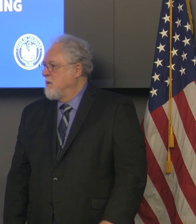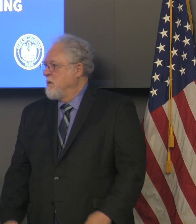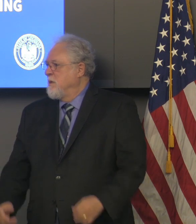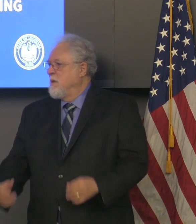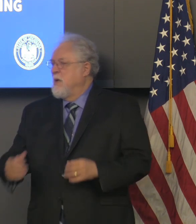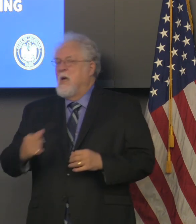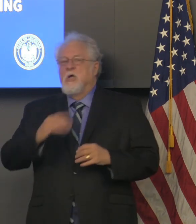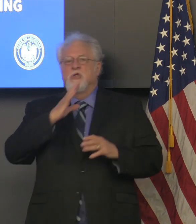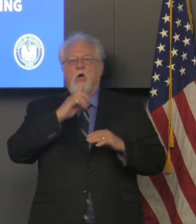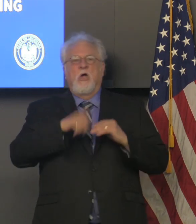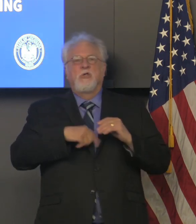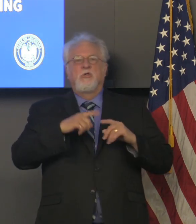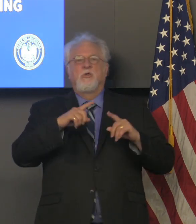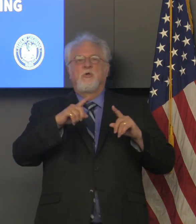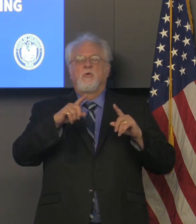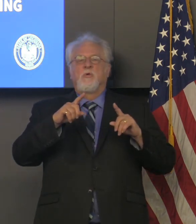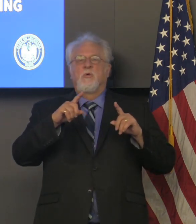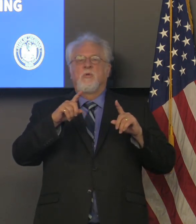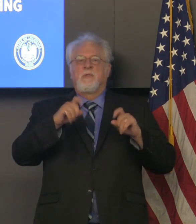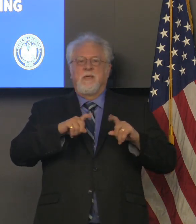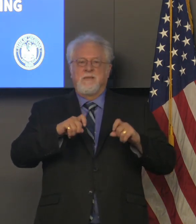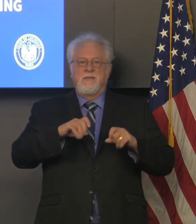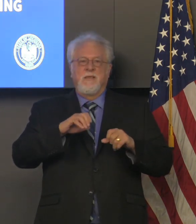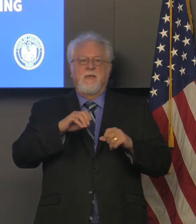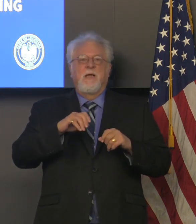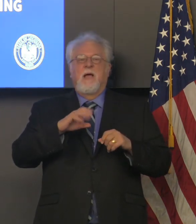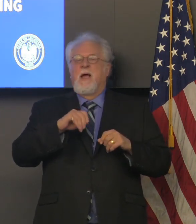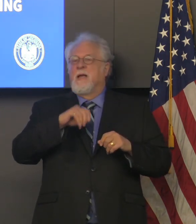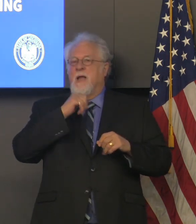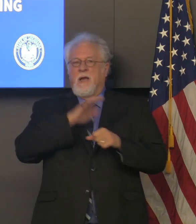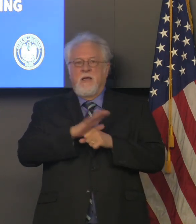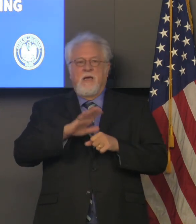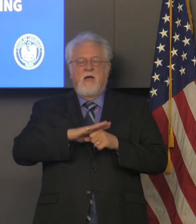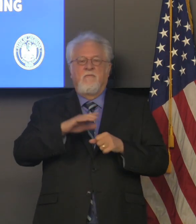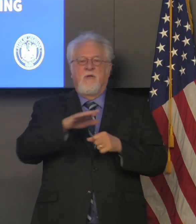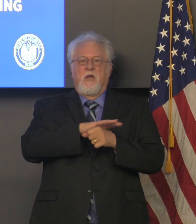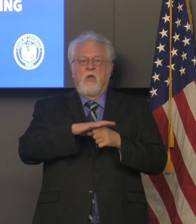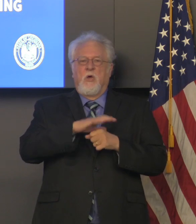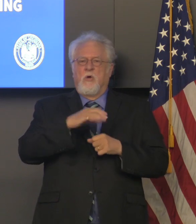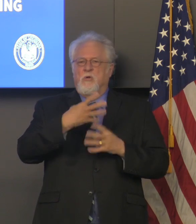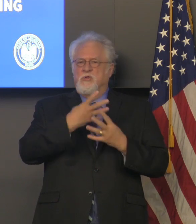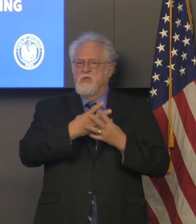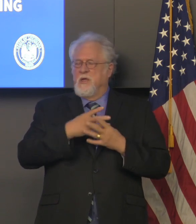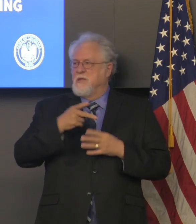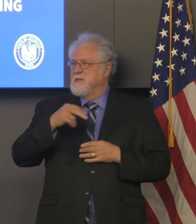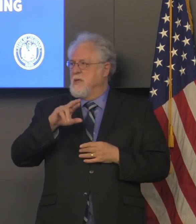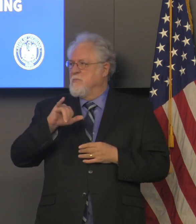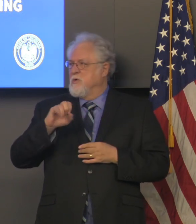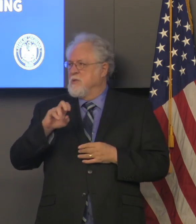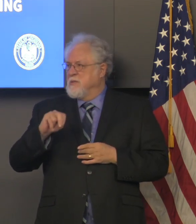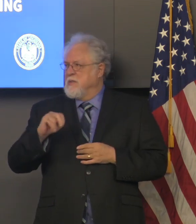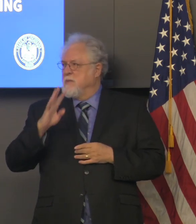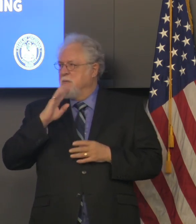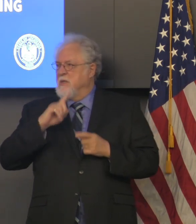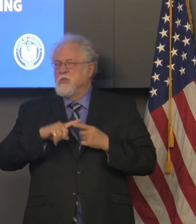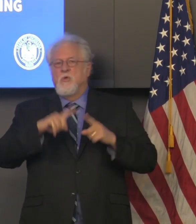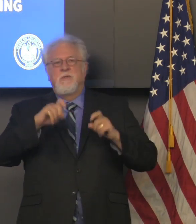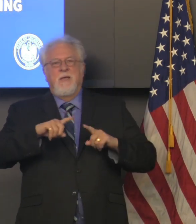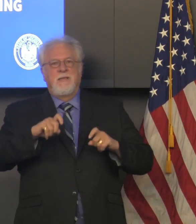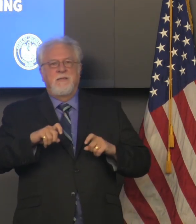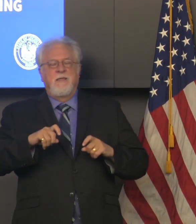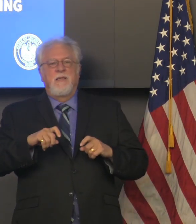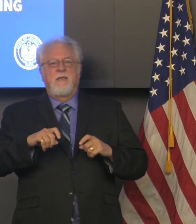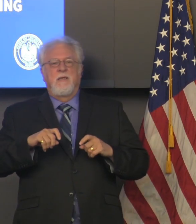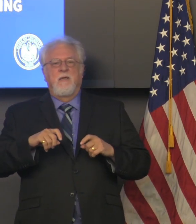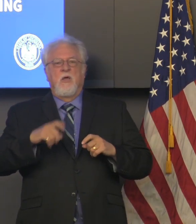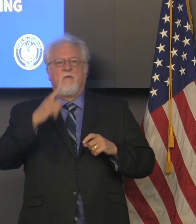in parish Oh. prisons and local jails? So ask the question again, I'm sorry. Could you speak to the testing initiative